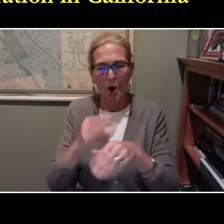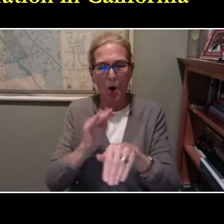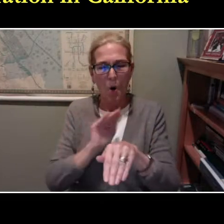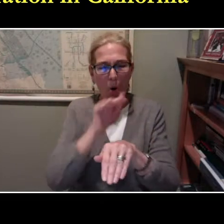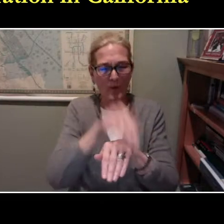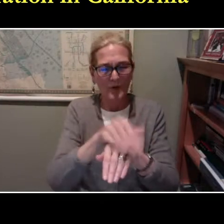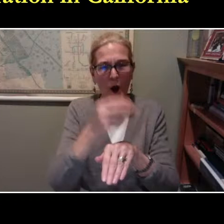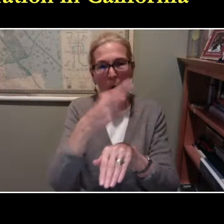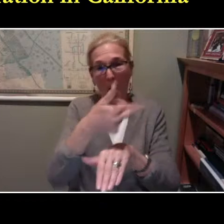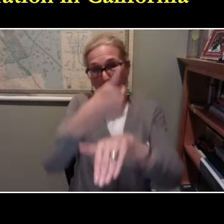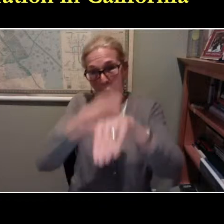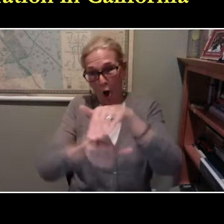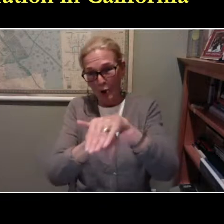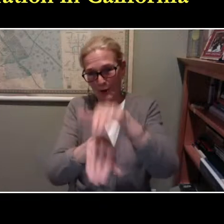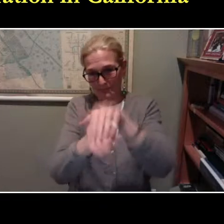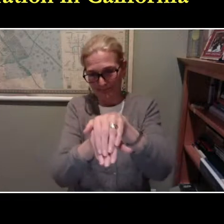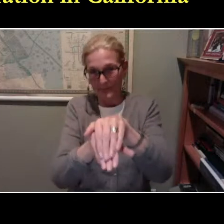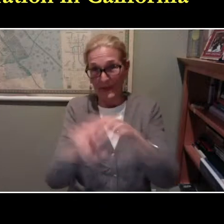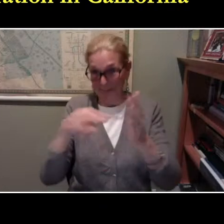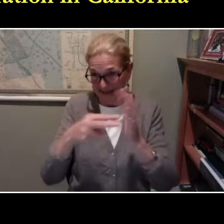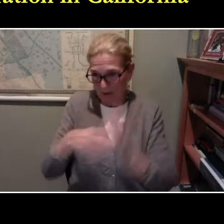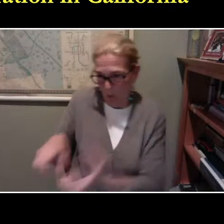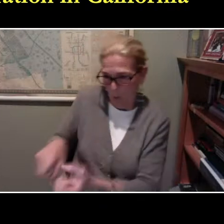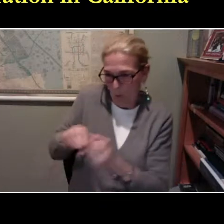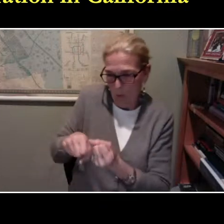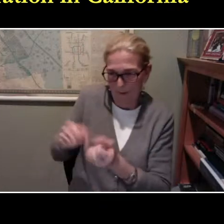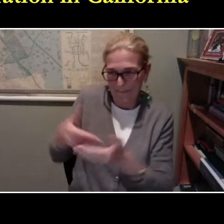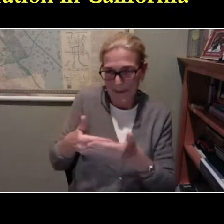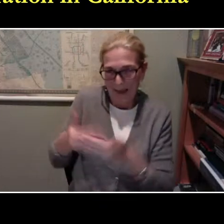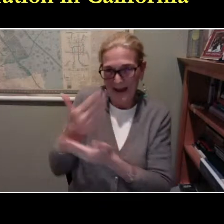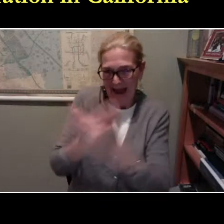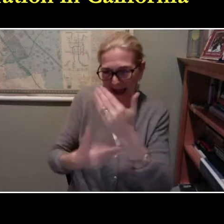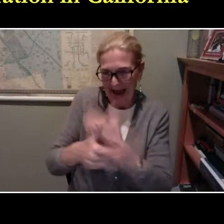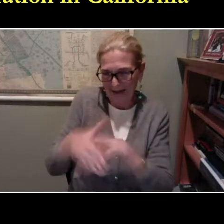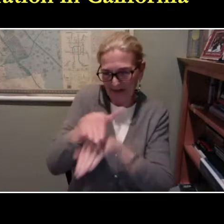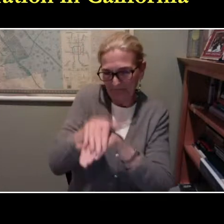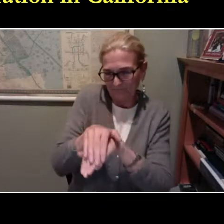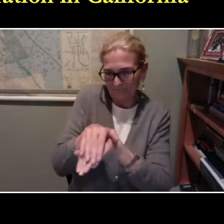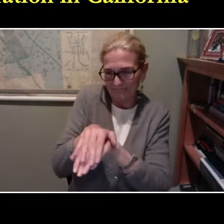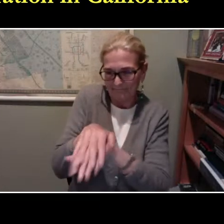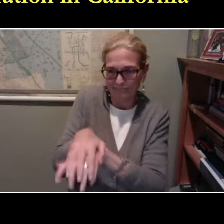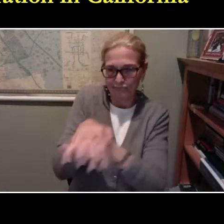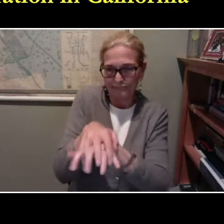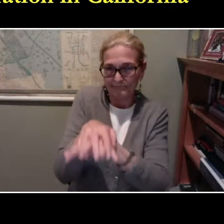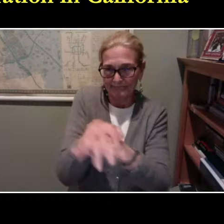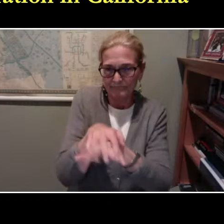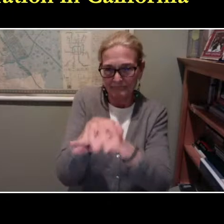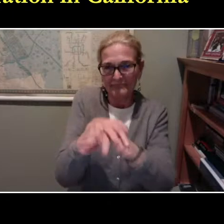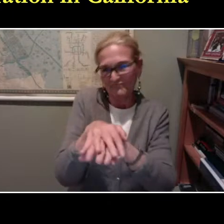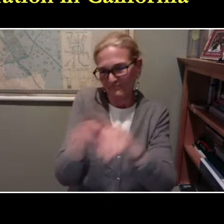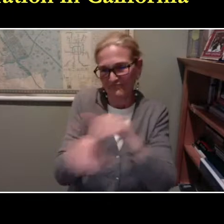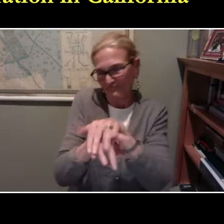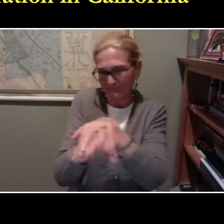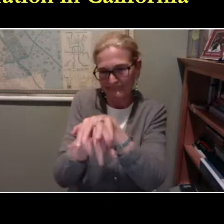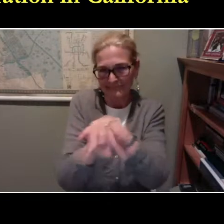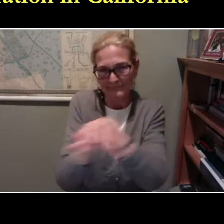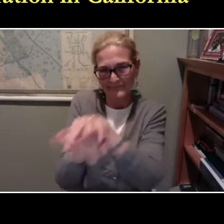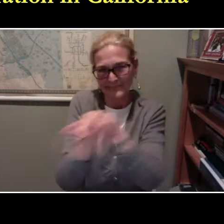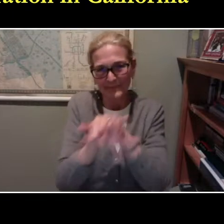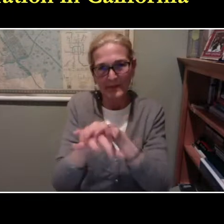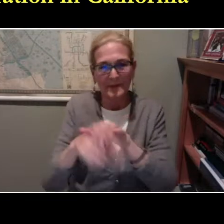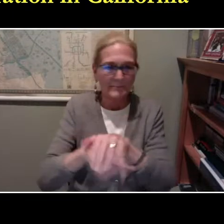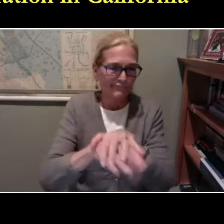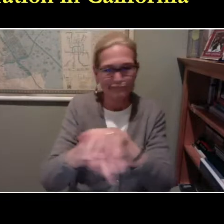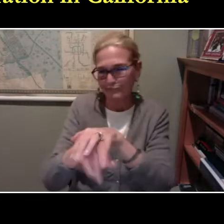blind. You have to use also what's called over or underhand, which means that you take